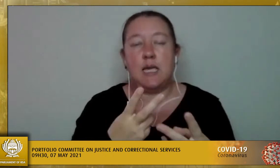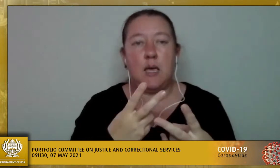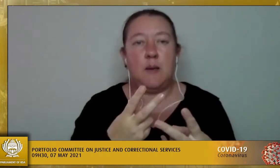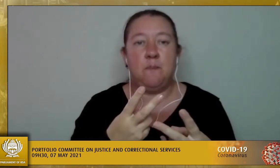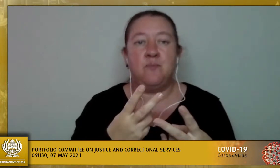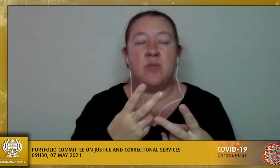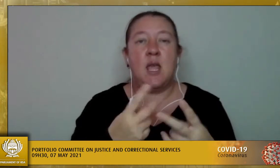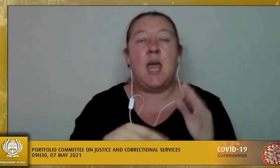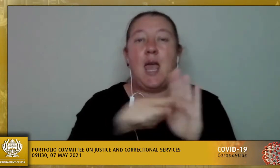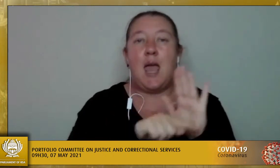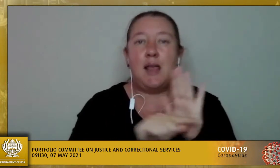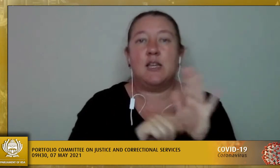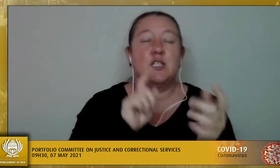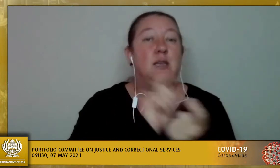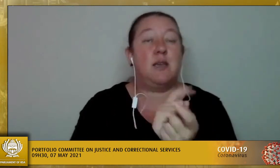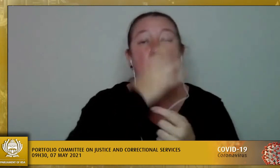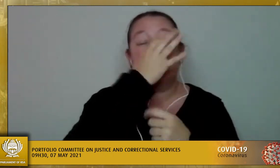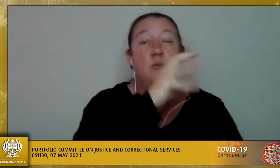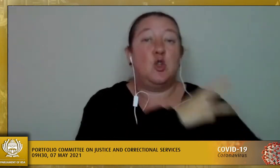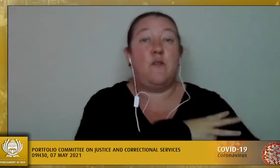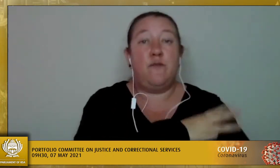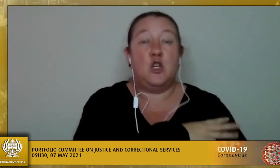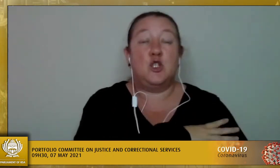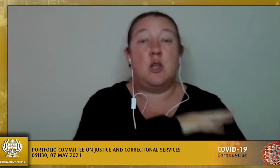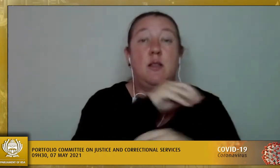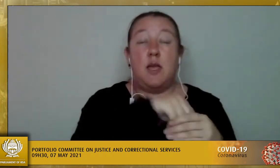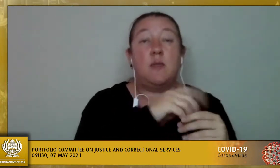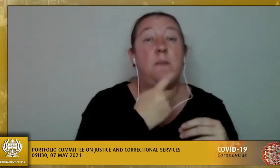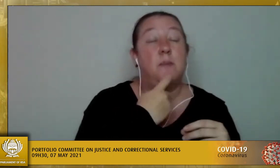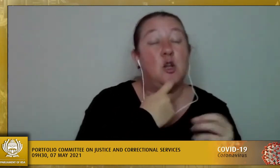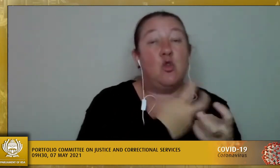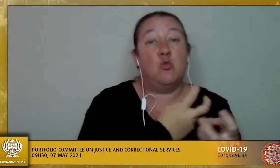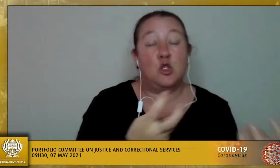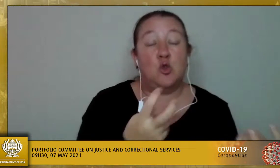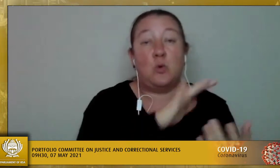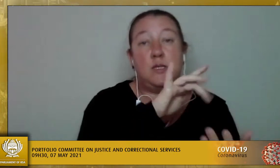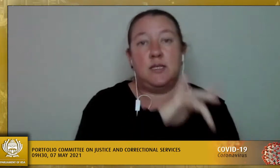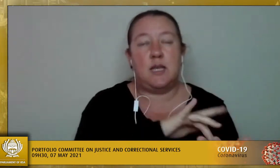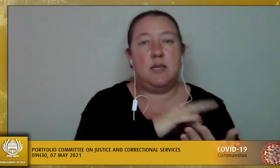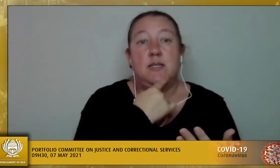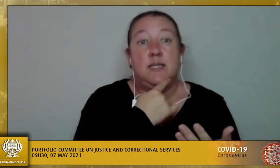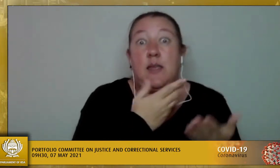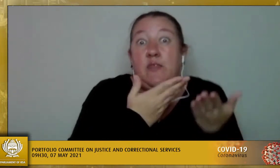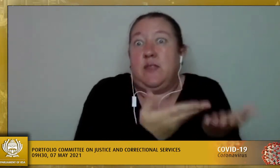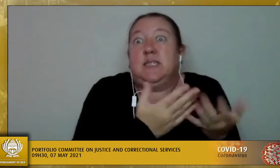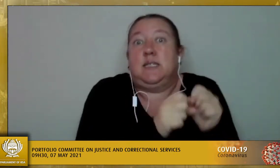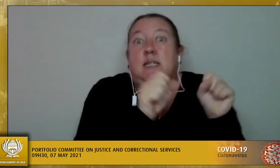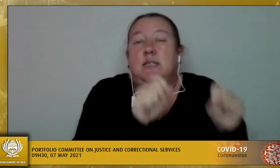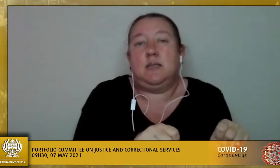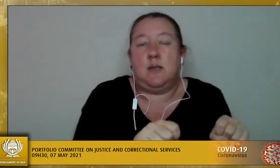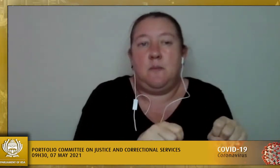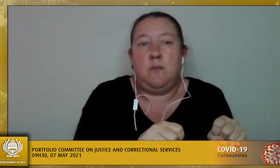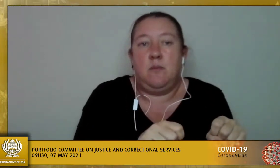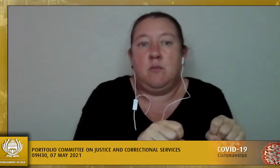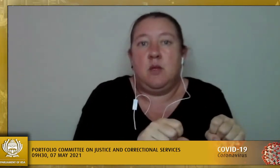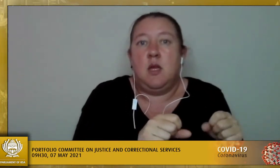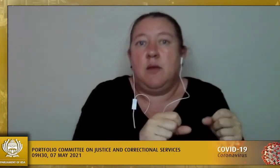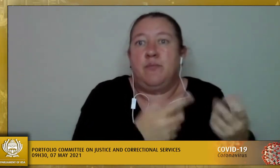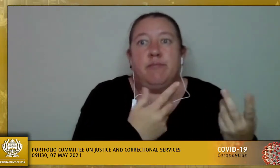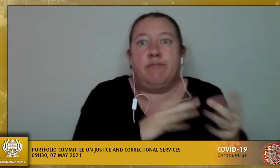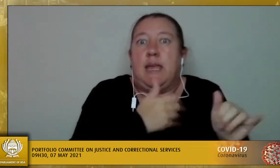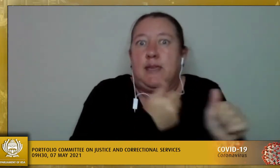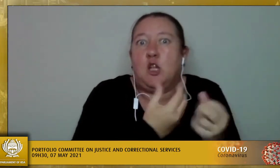allegations against government officials in the minerals Center that are saying this is the system get with the system